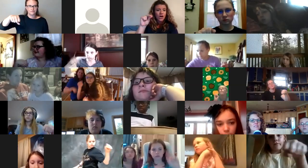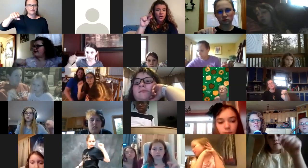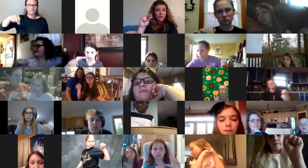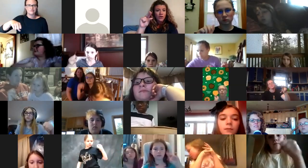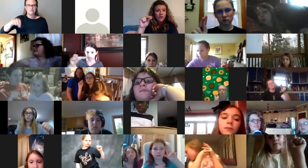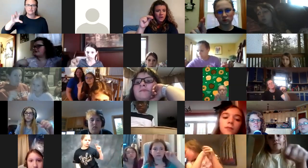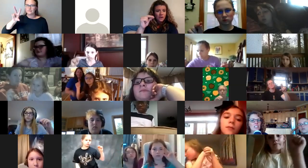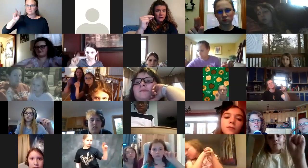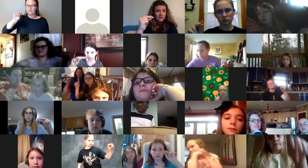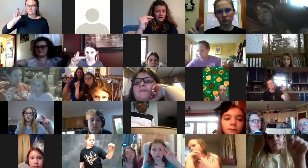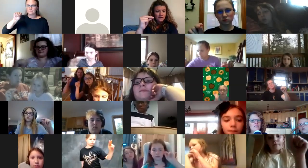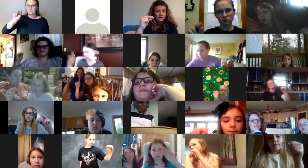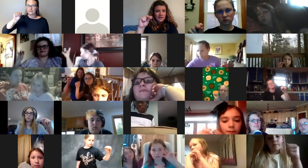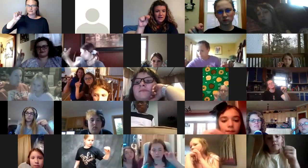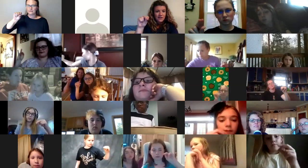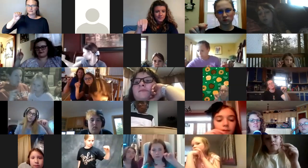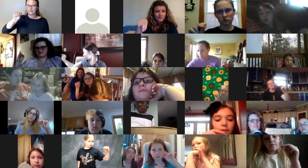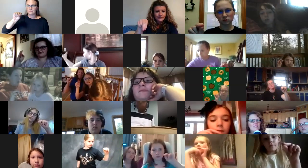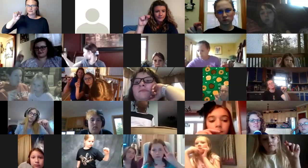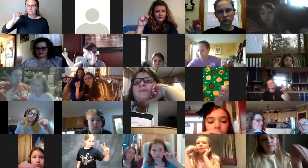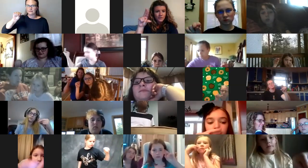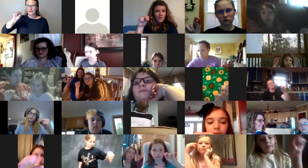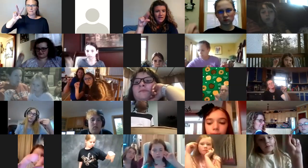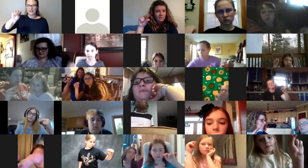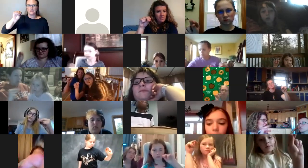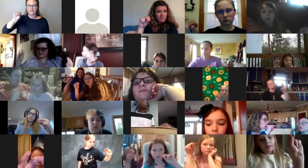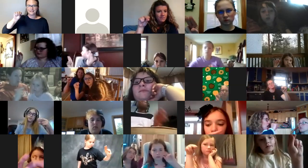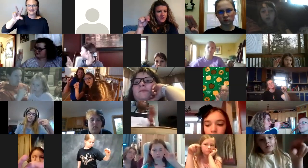no. Kind of like quacking maybe. No.